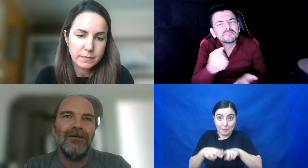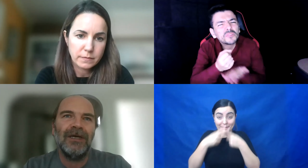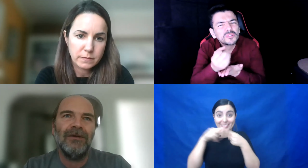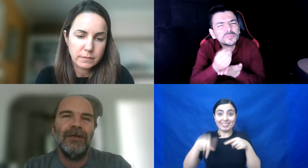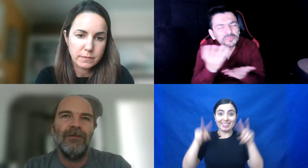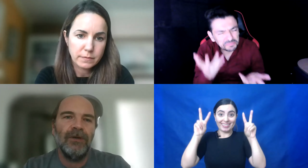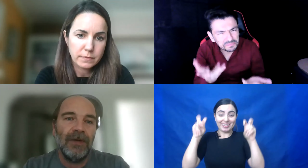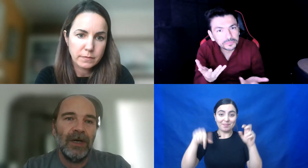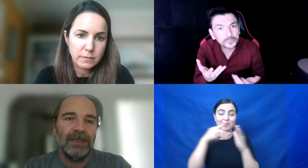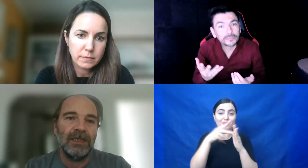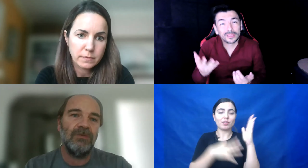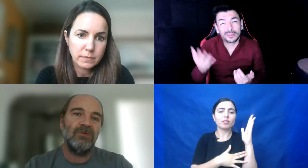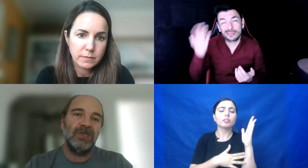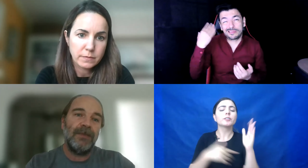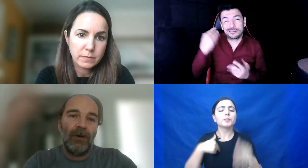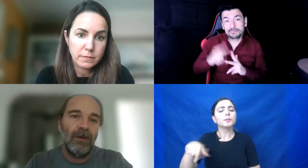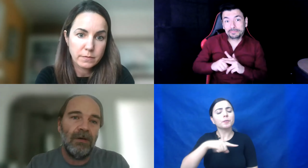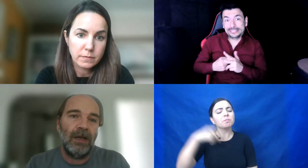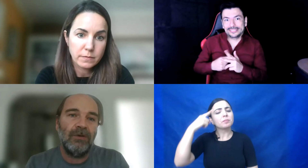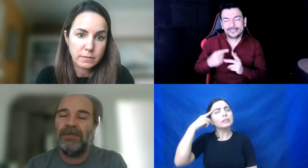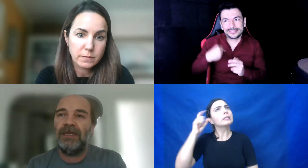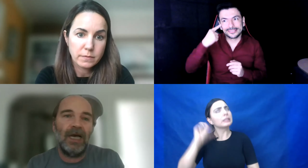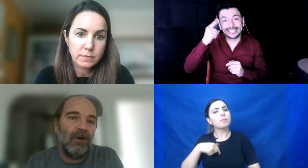this social